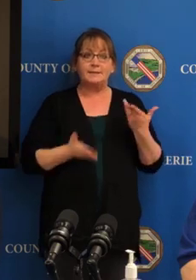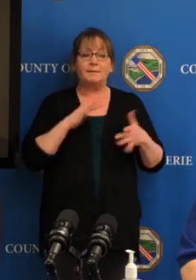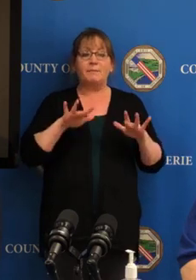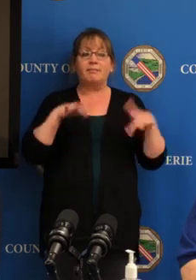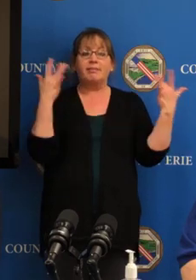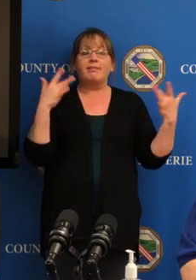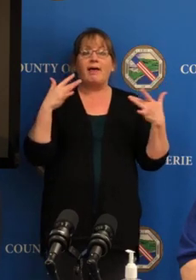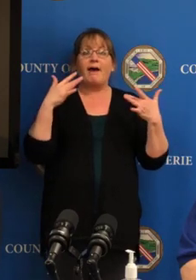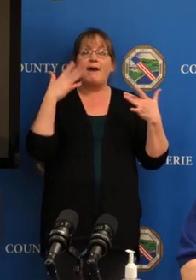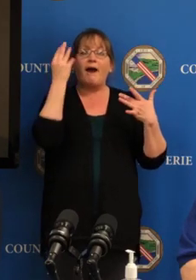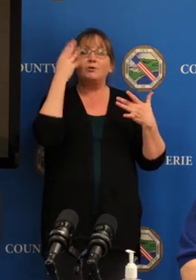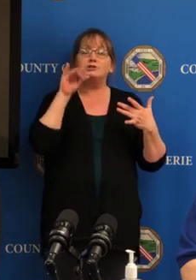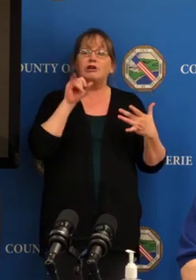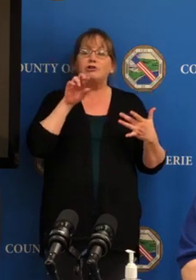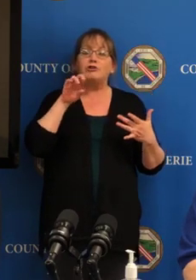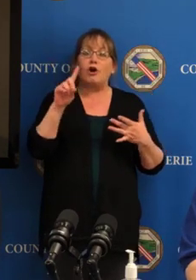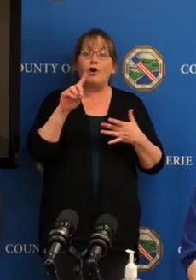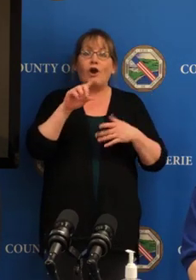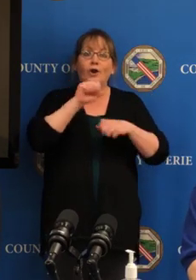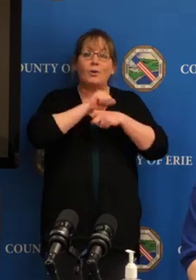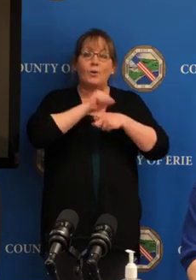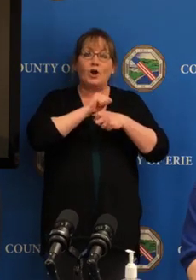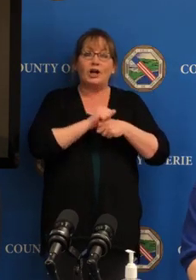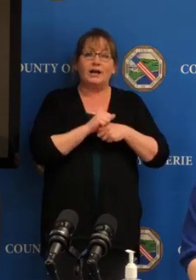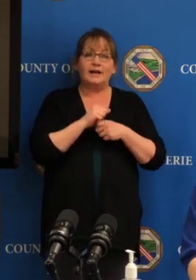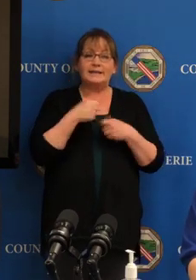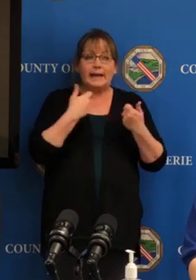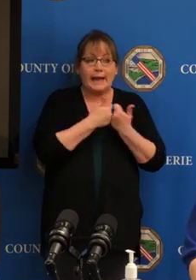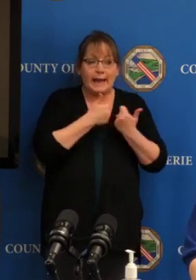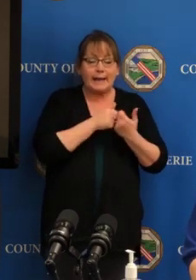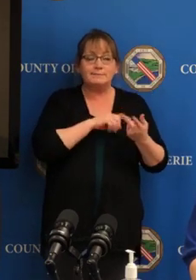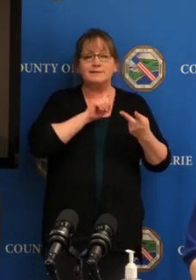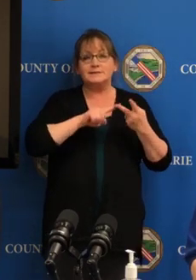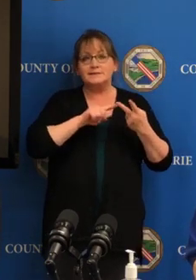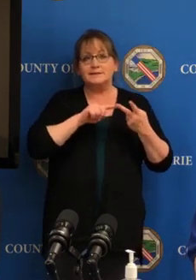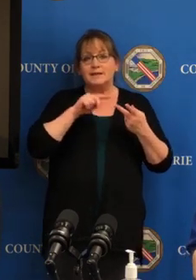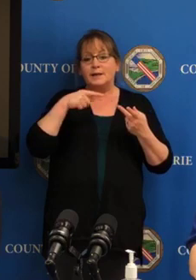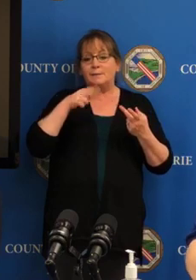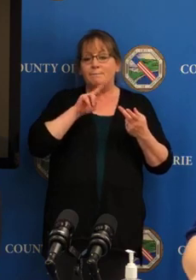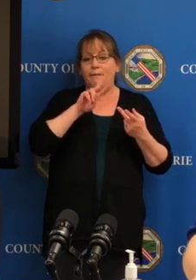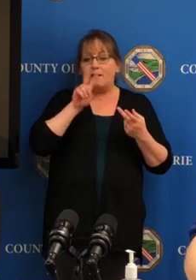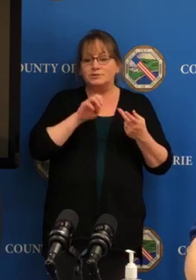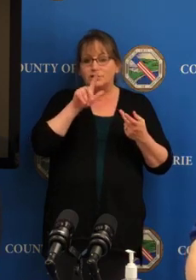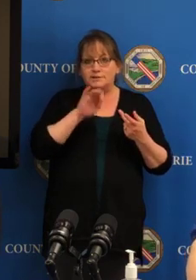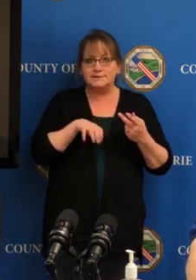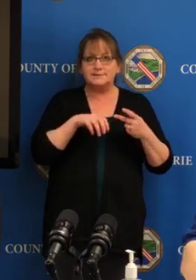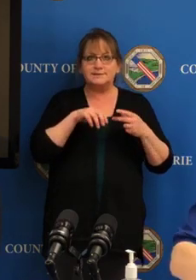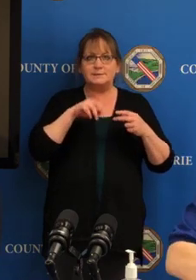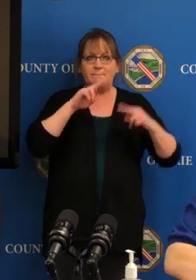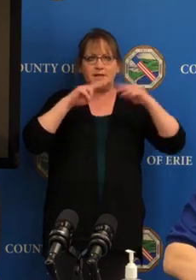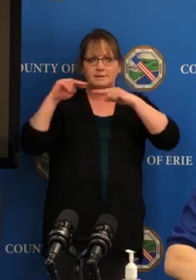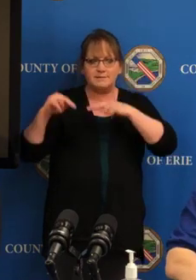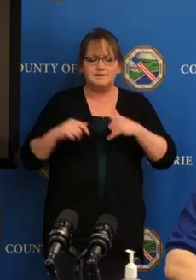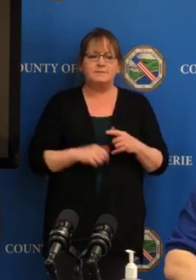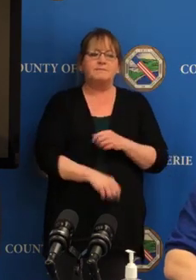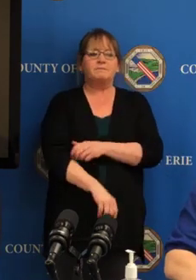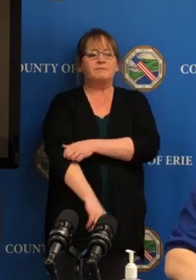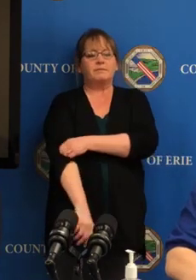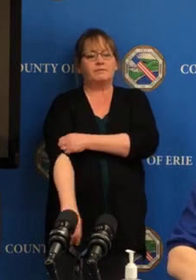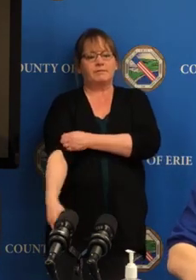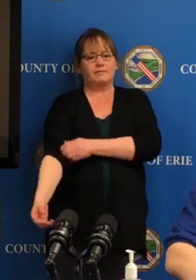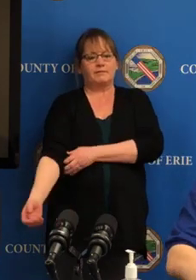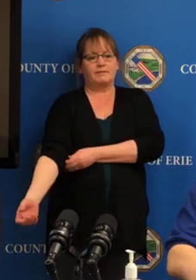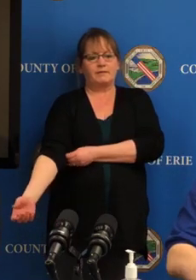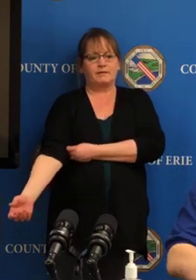work. Games and puzzles. These are things that you can do to combat your social isolation. Now, one thing I will tell you